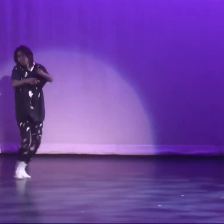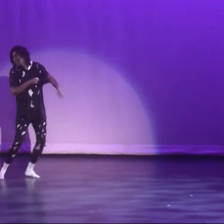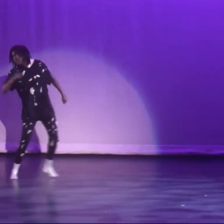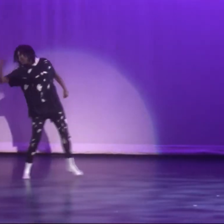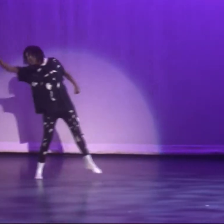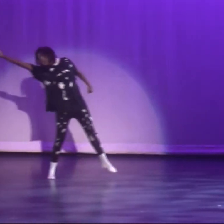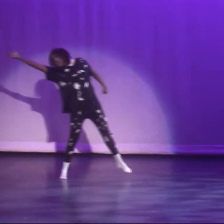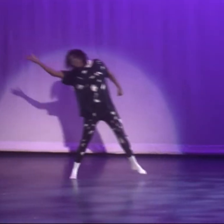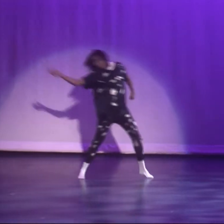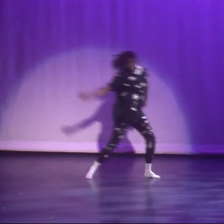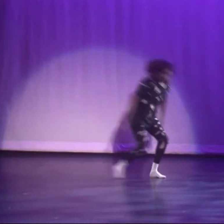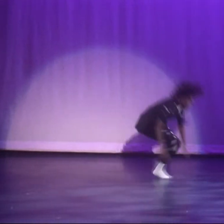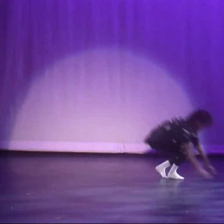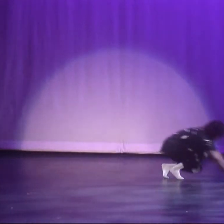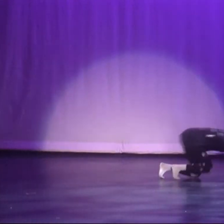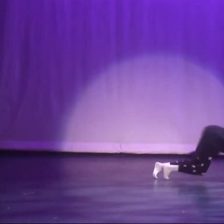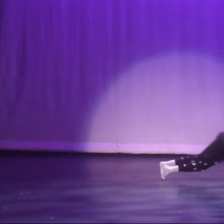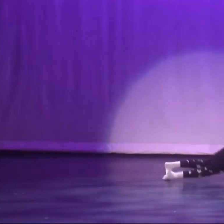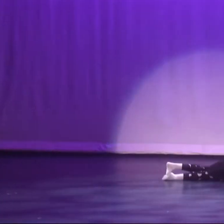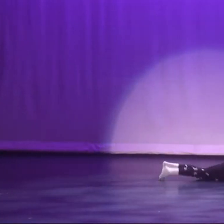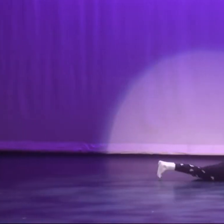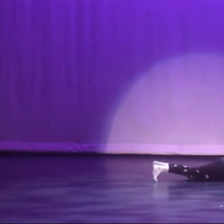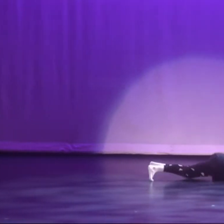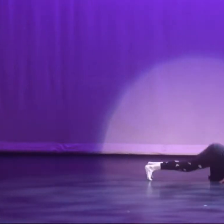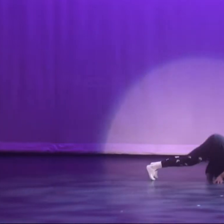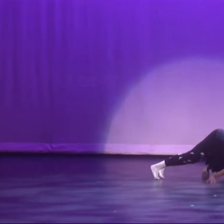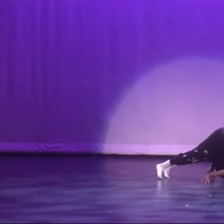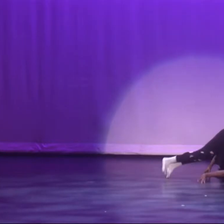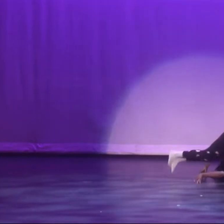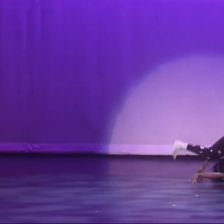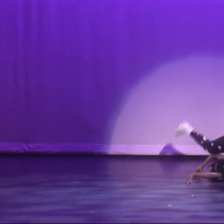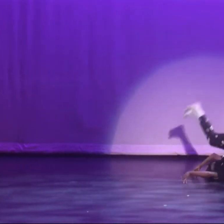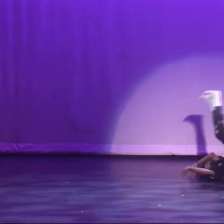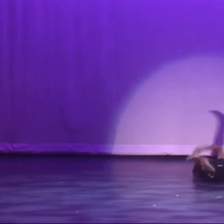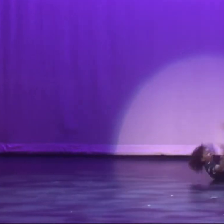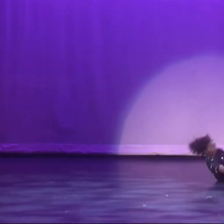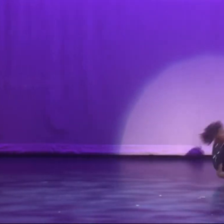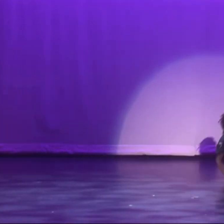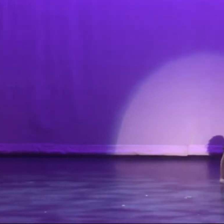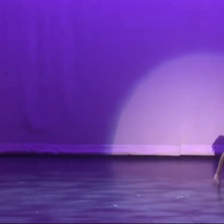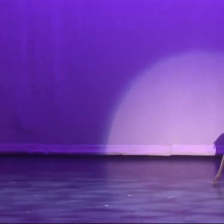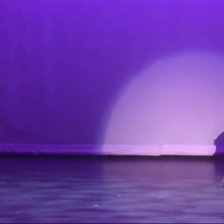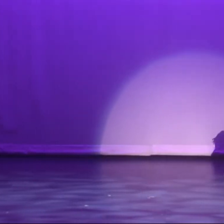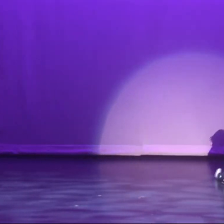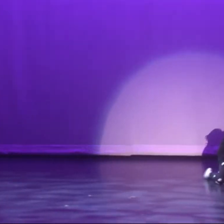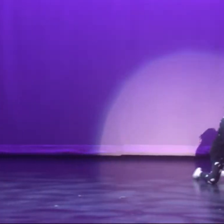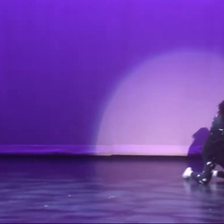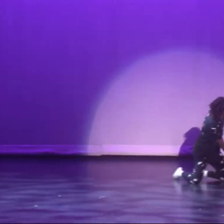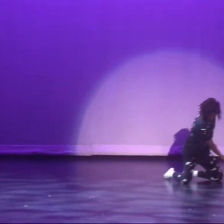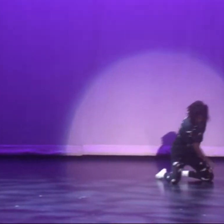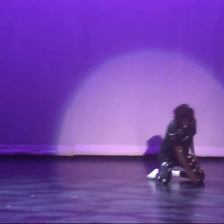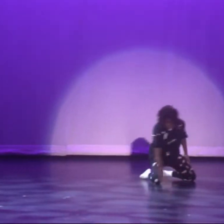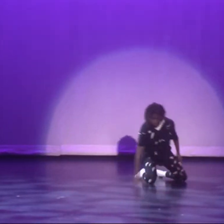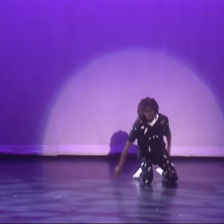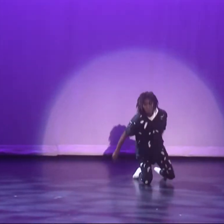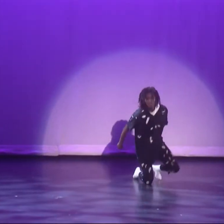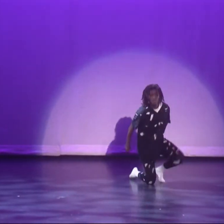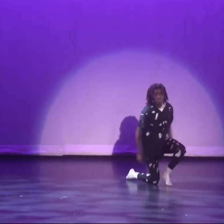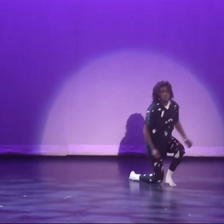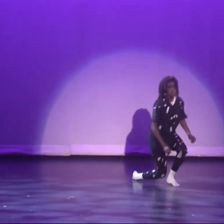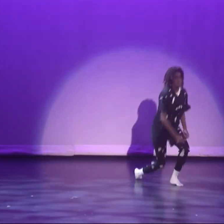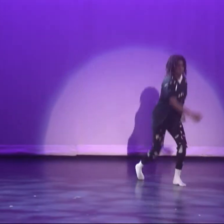in a million chance, still a chance, still a chance, and I will take